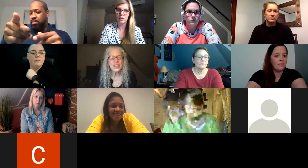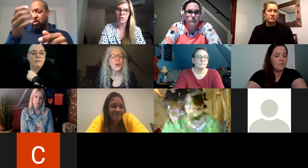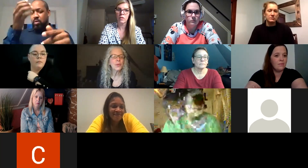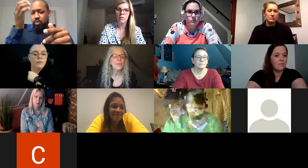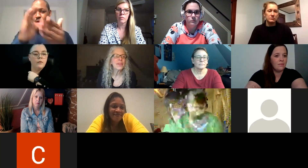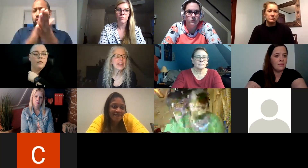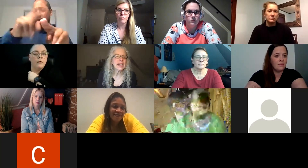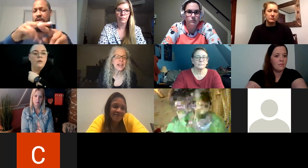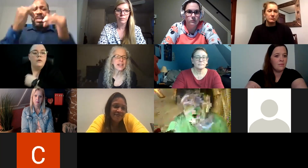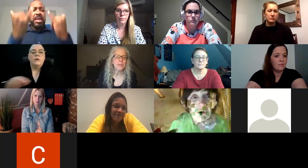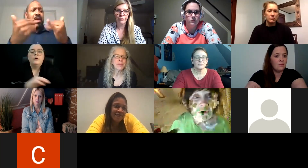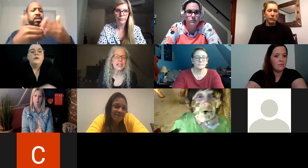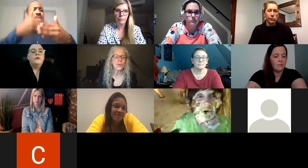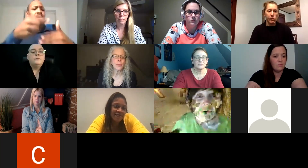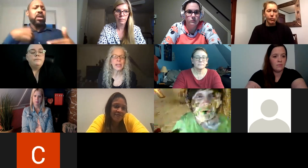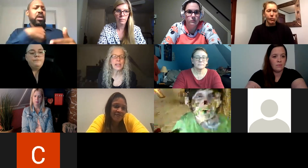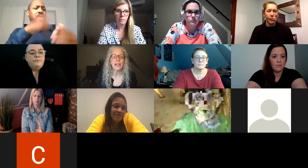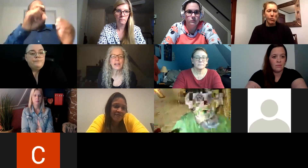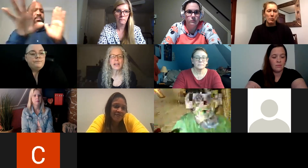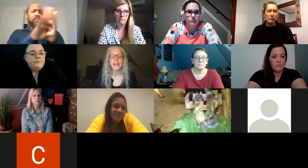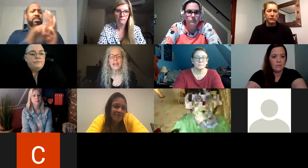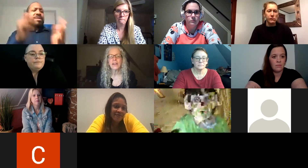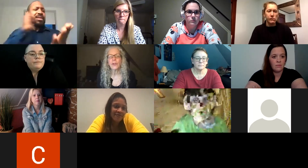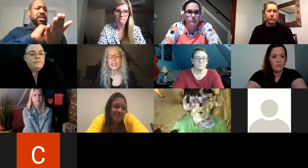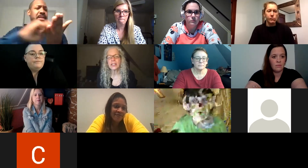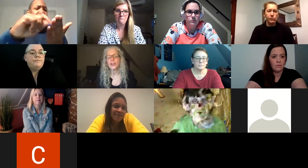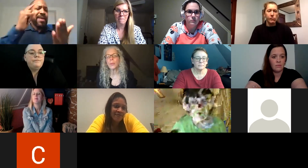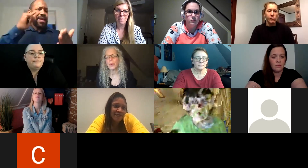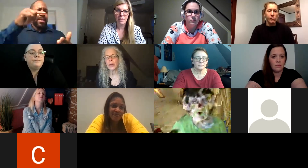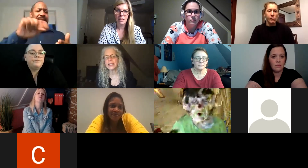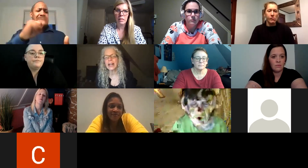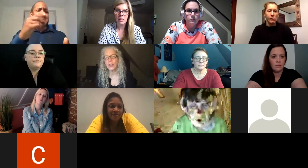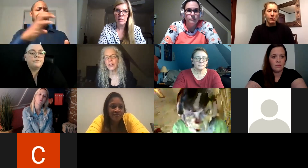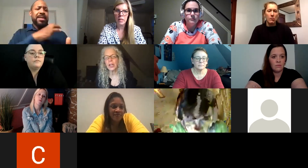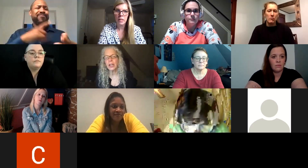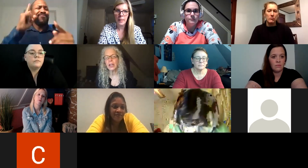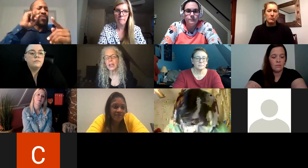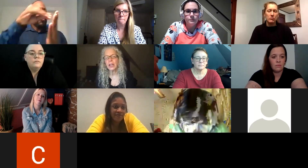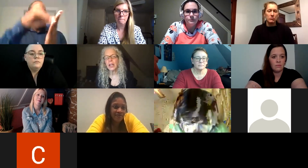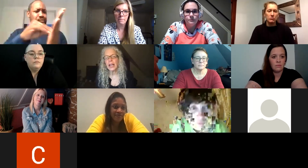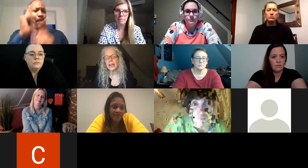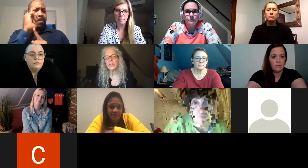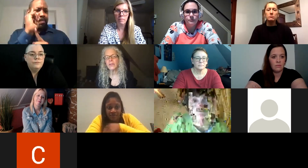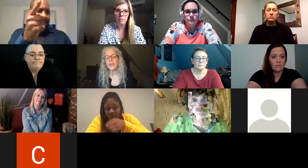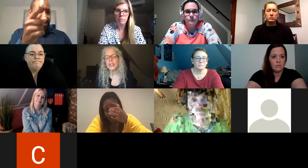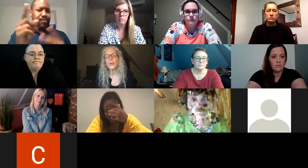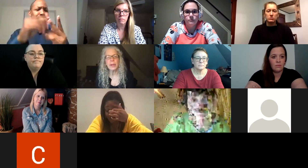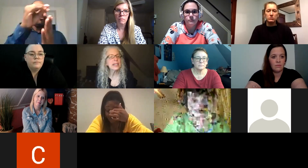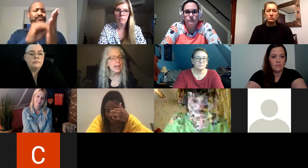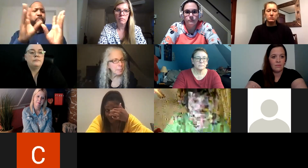So the next item of business would be for us to appoint a secretary. And this would be to take